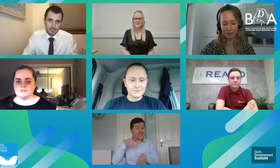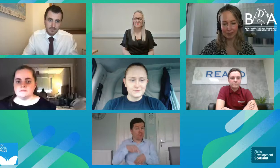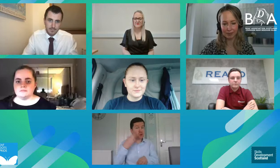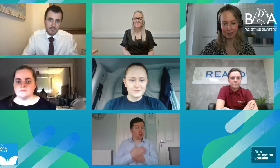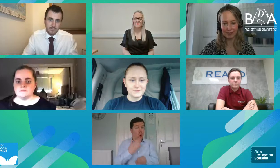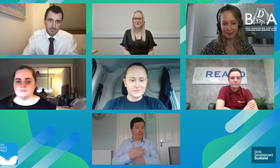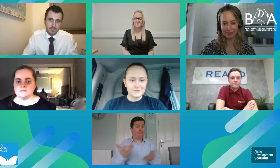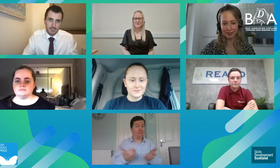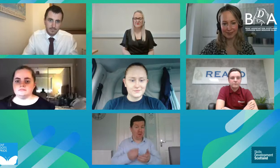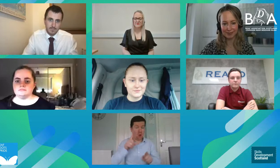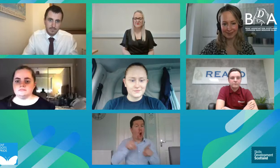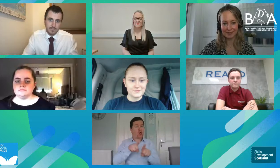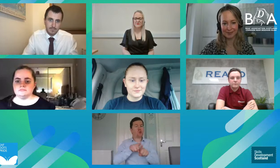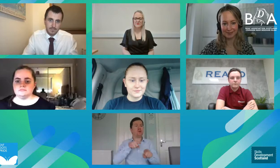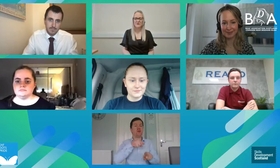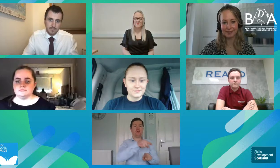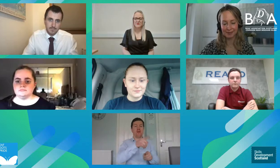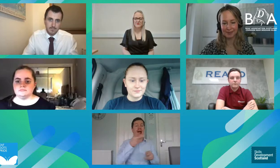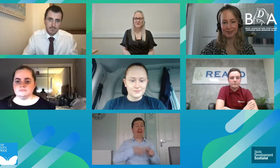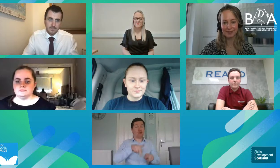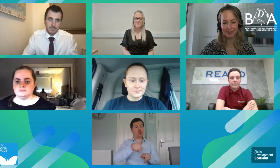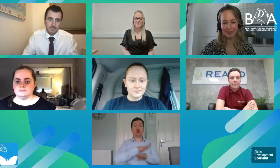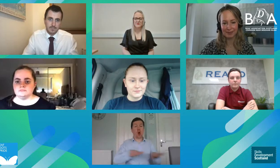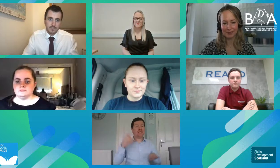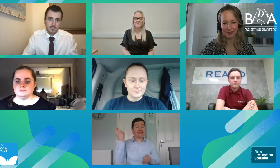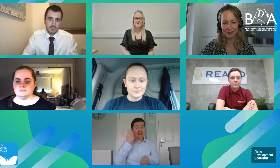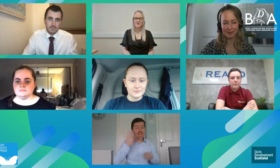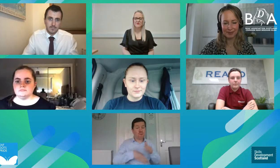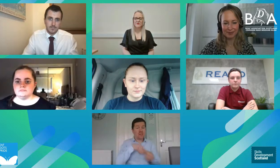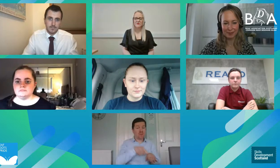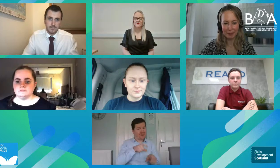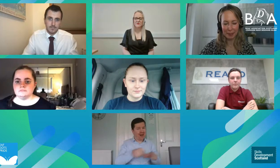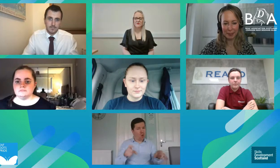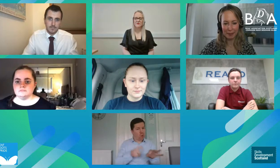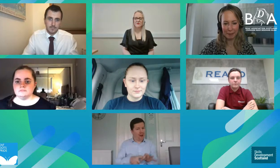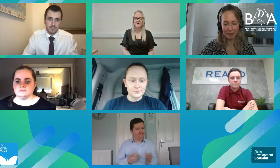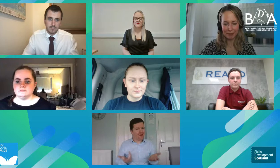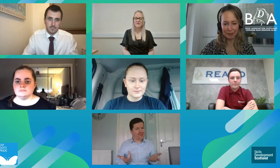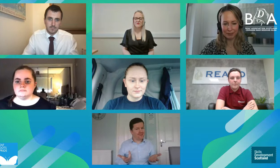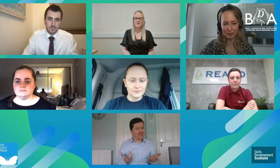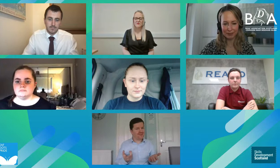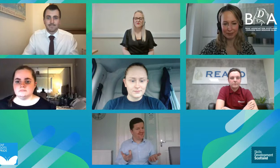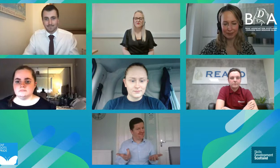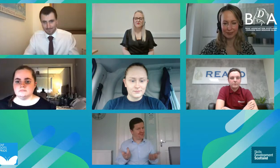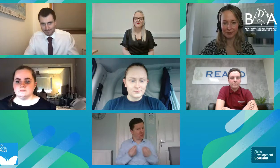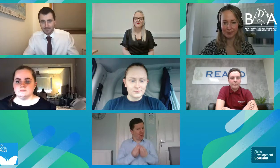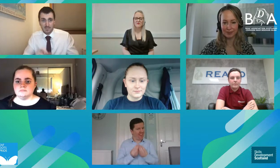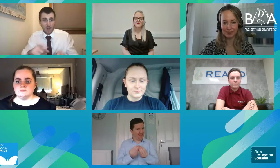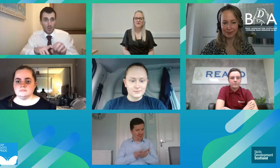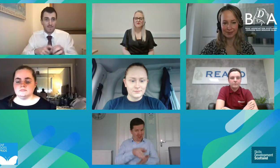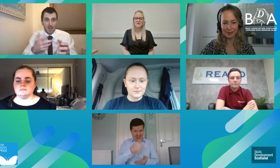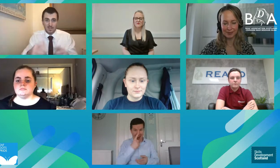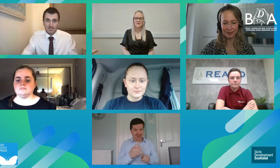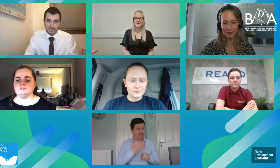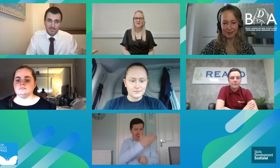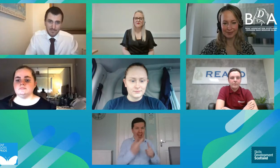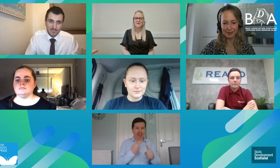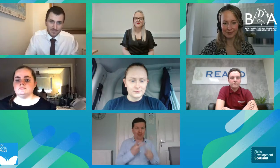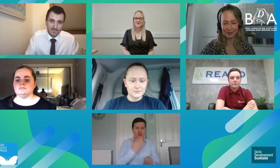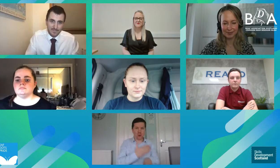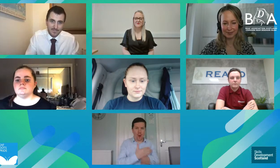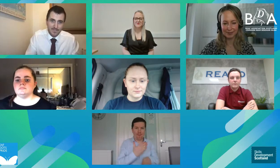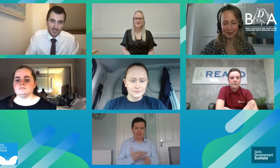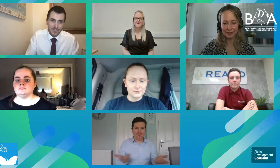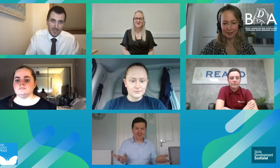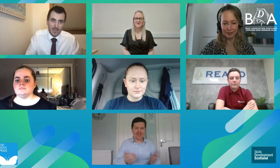of apprenticeships are given full-time jobs. So even if you're not successful, you still have a qualification,